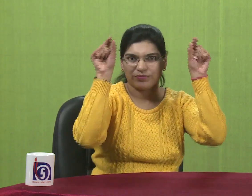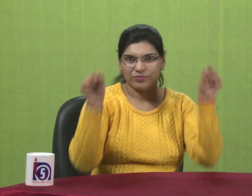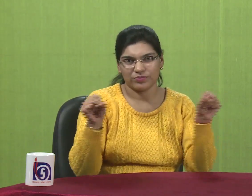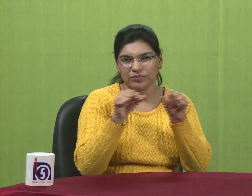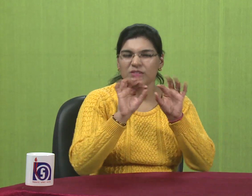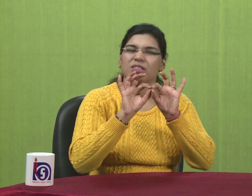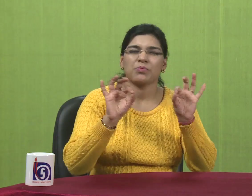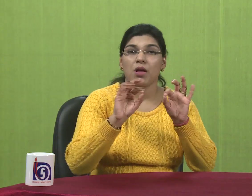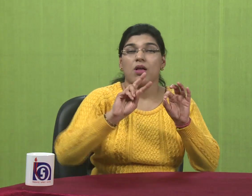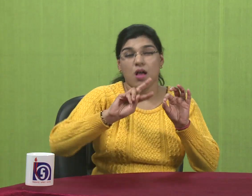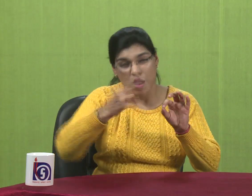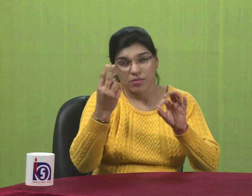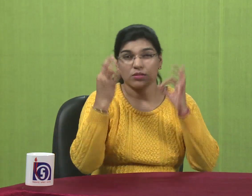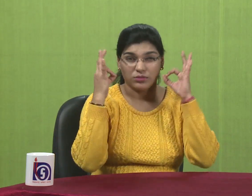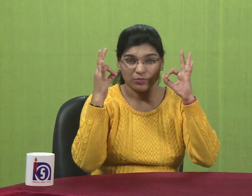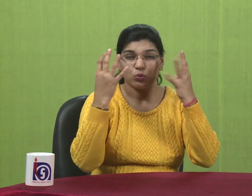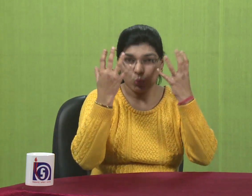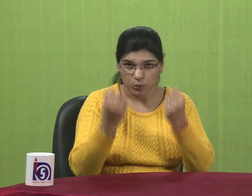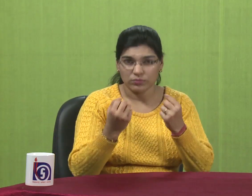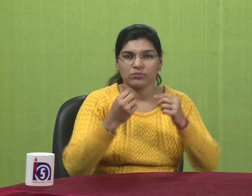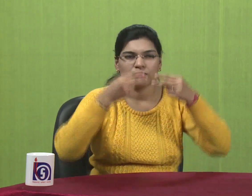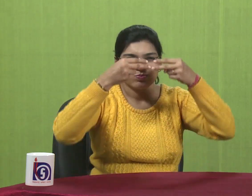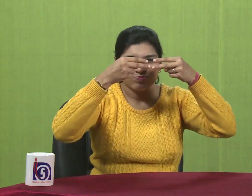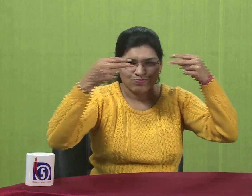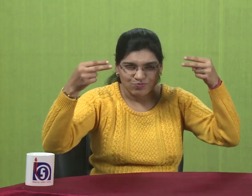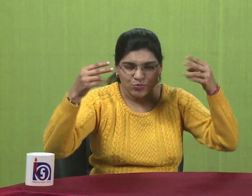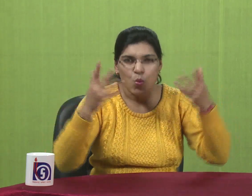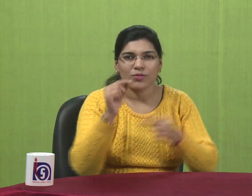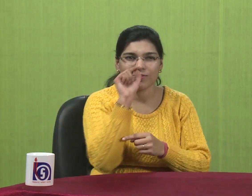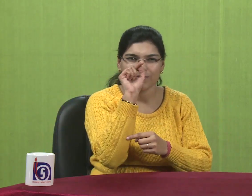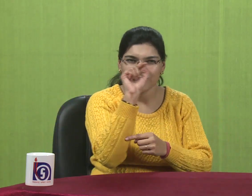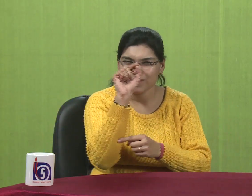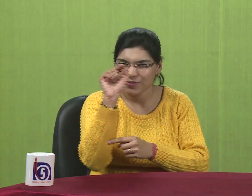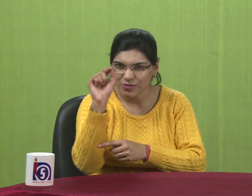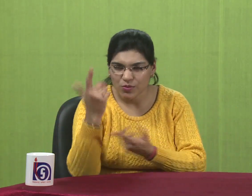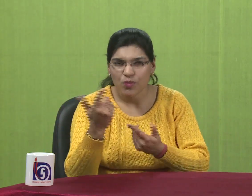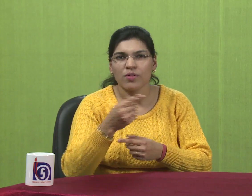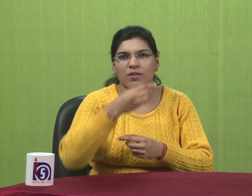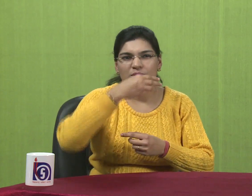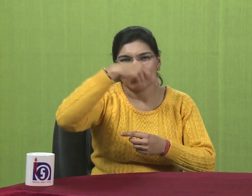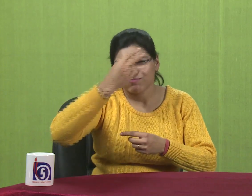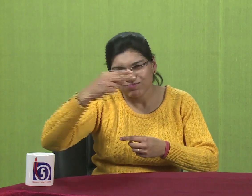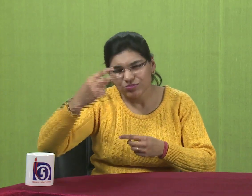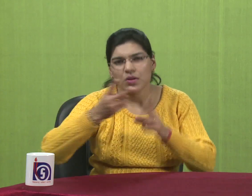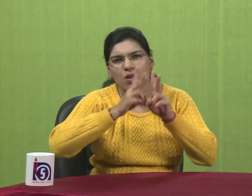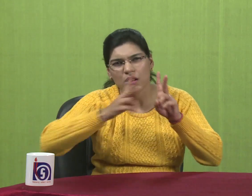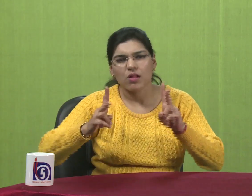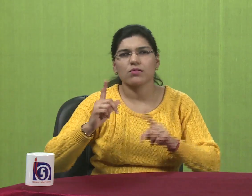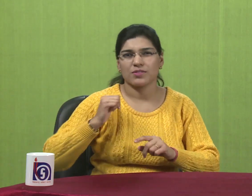Before I explained you, so these were the simple outlines. Now these are the different borders and shadings that are